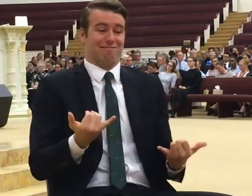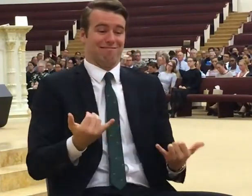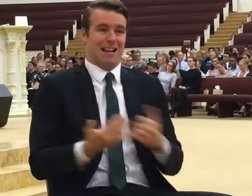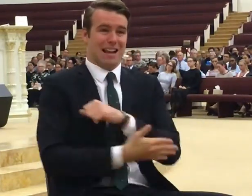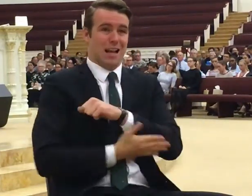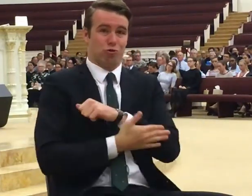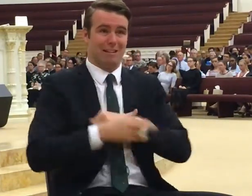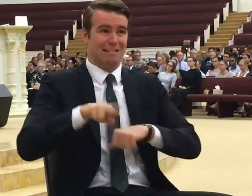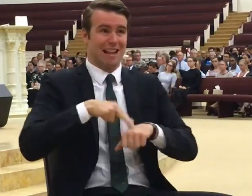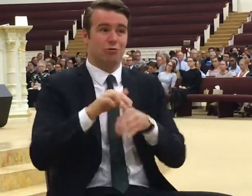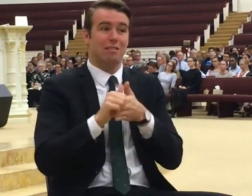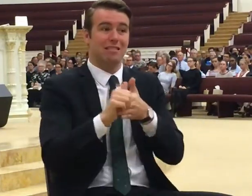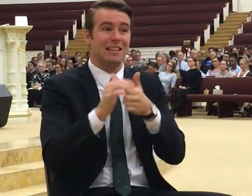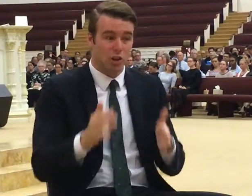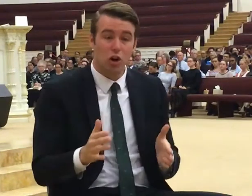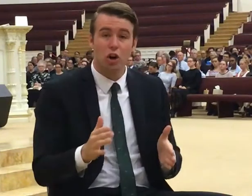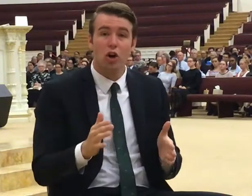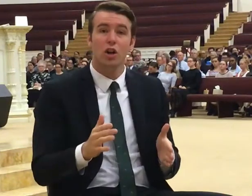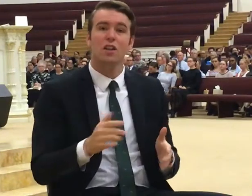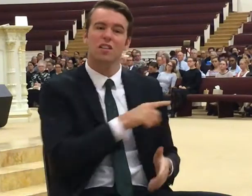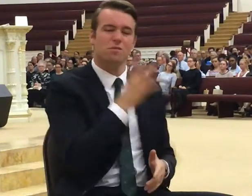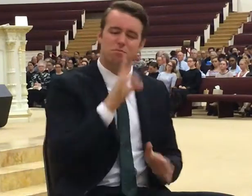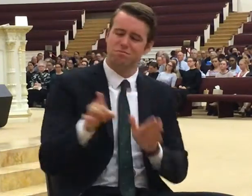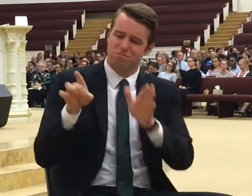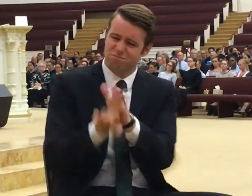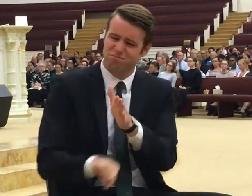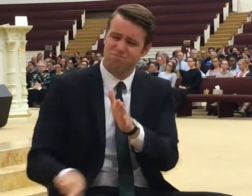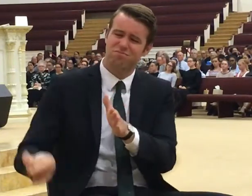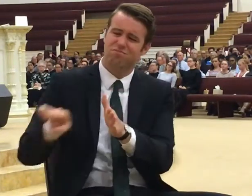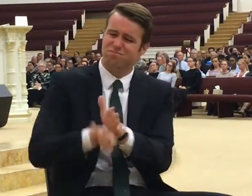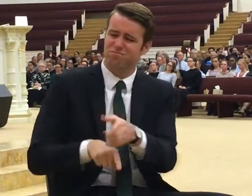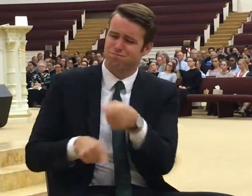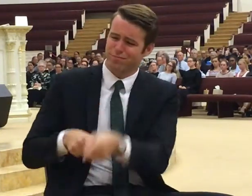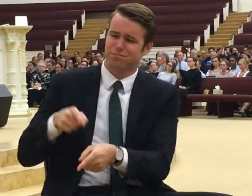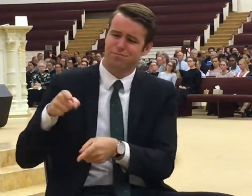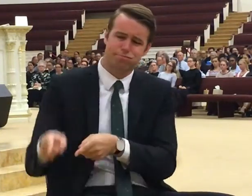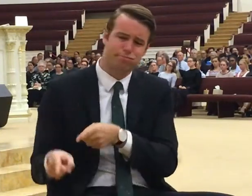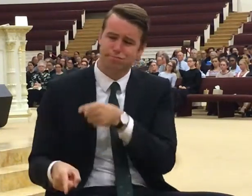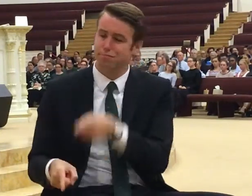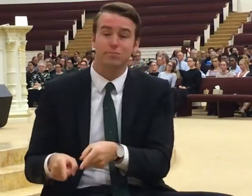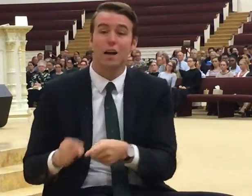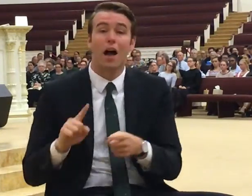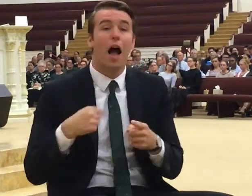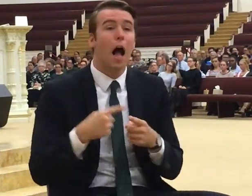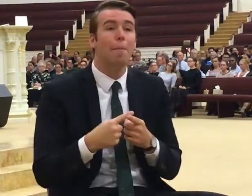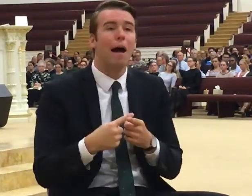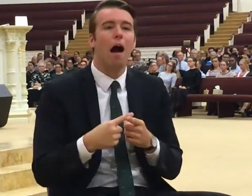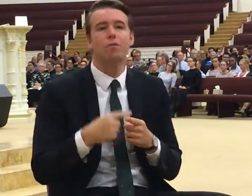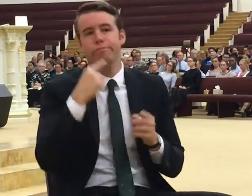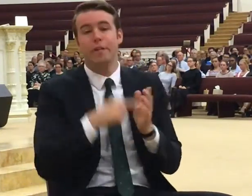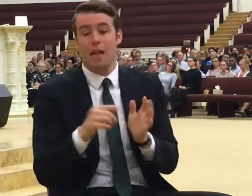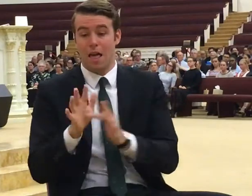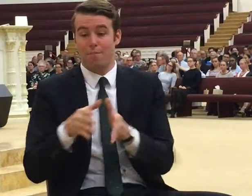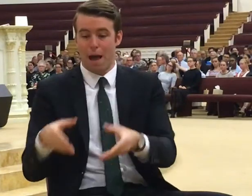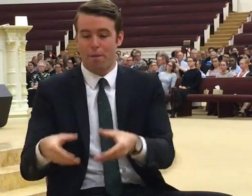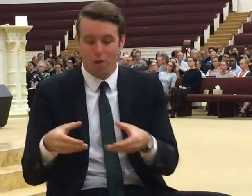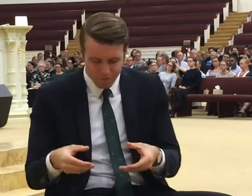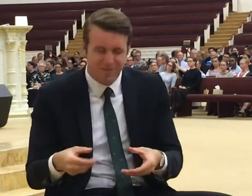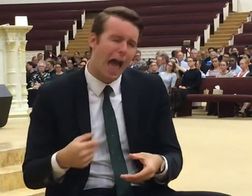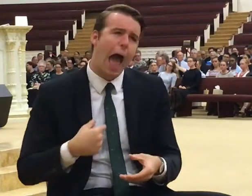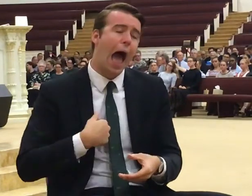spoken in derogatory terms, speaking about what part of the Bible should